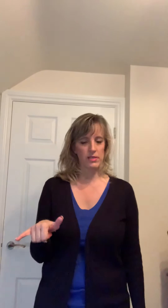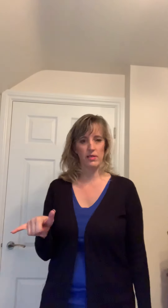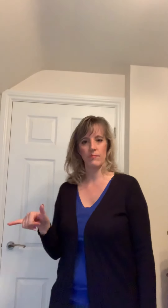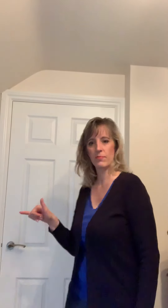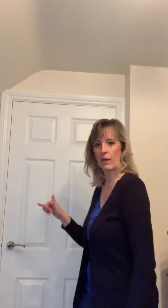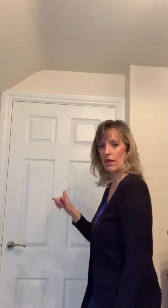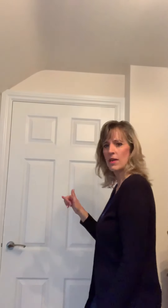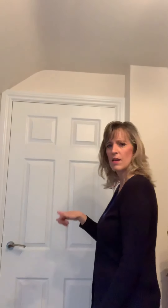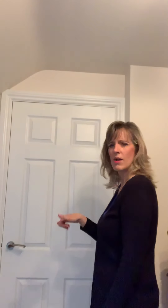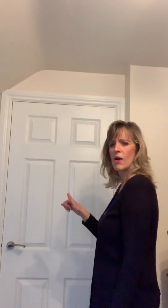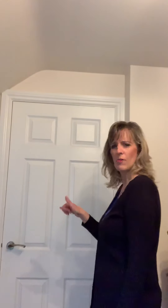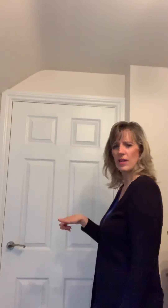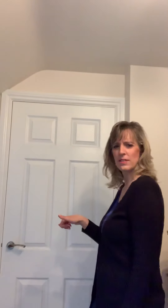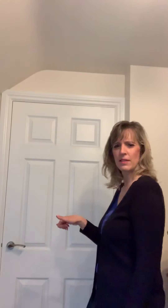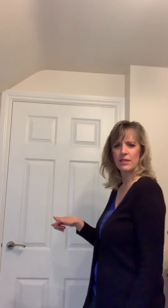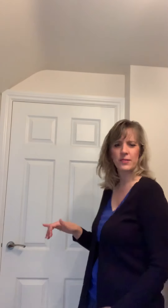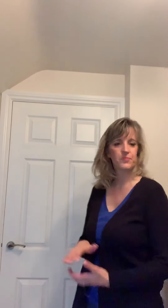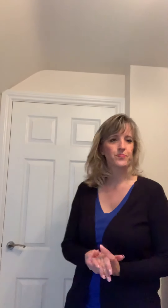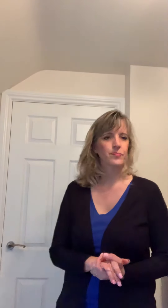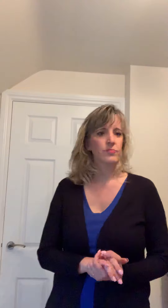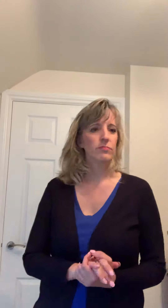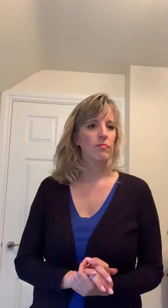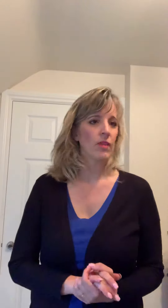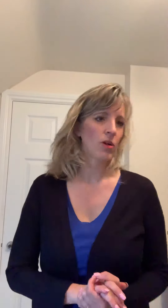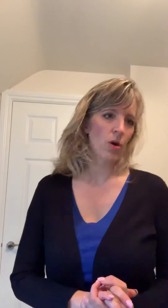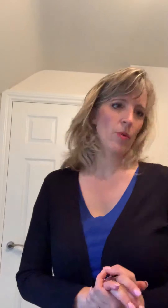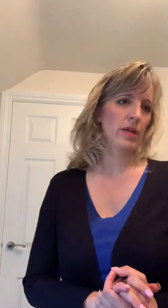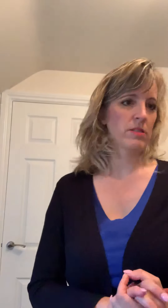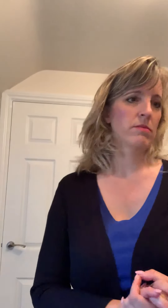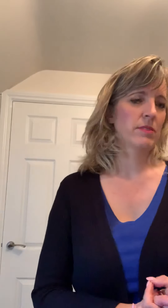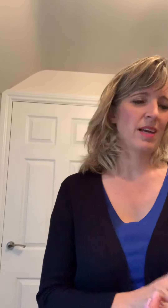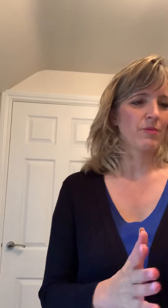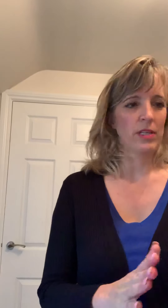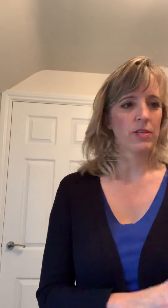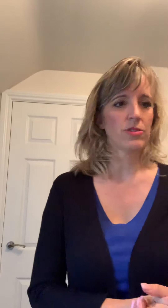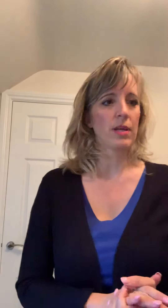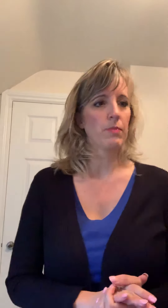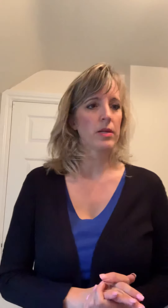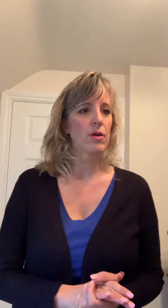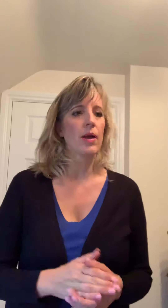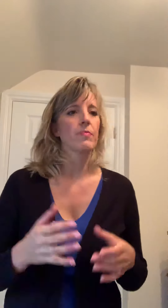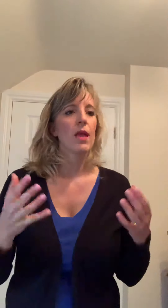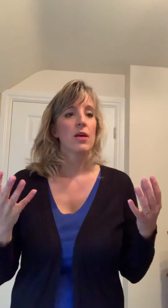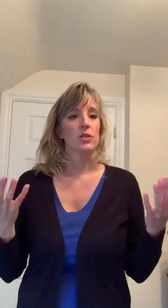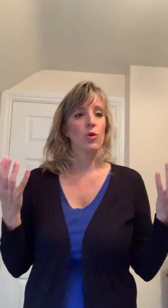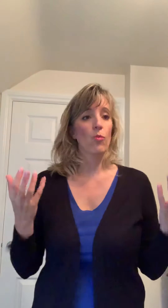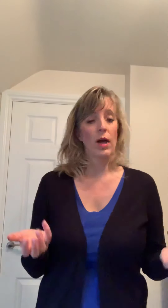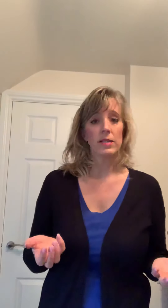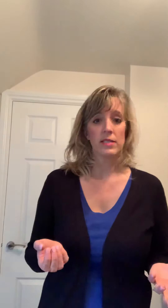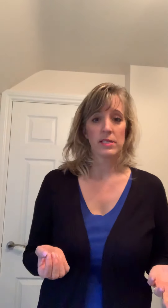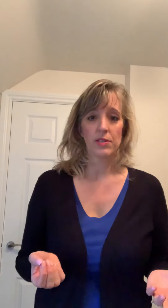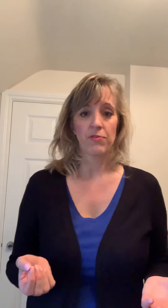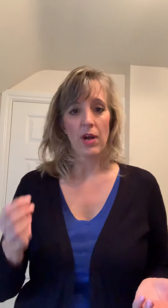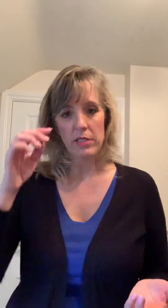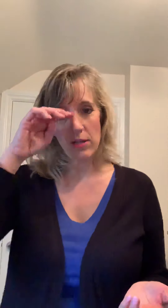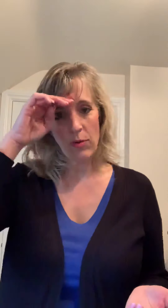see. Okay. Oh, I see. Or, oh, I not really understand, but okay. So what is, if you're asking a question